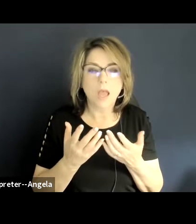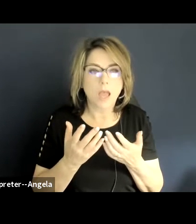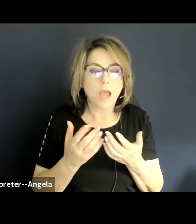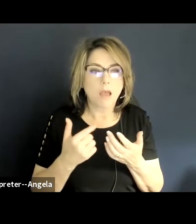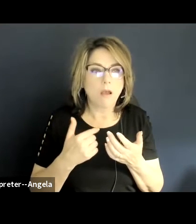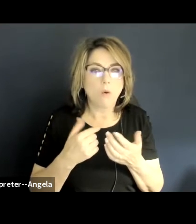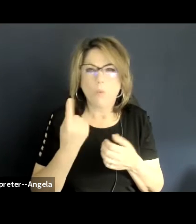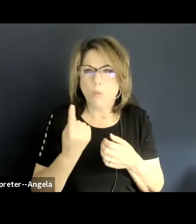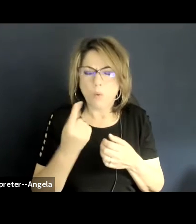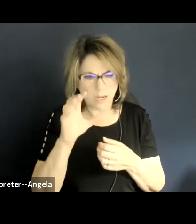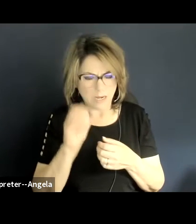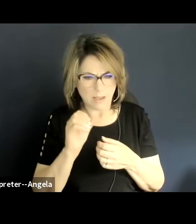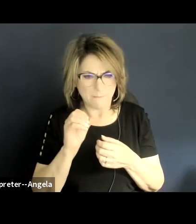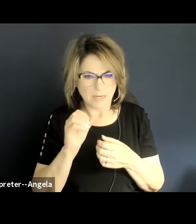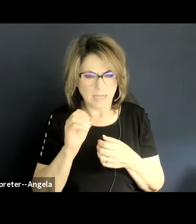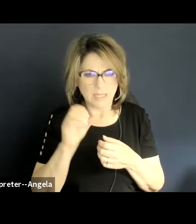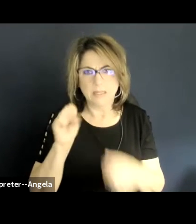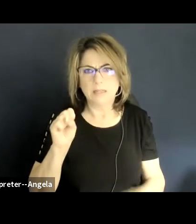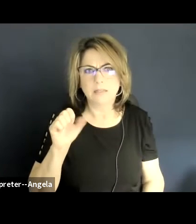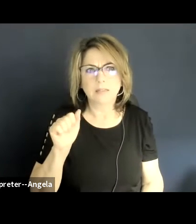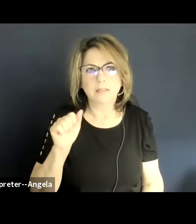one company in particular, Centene,